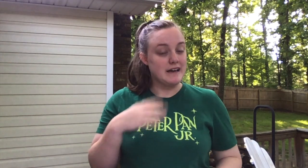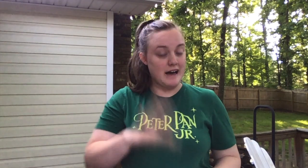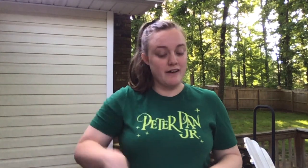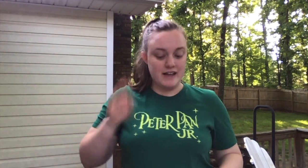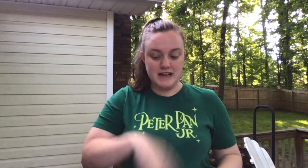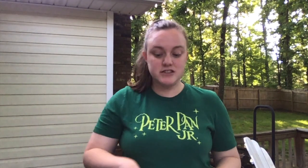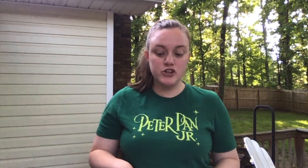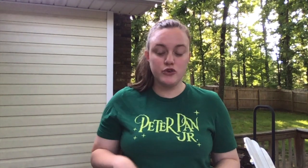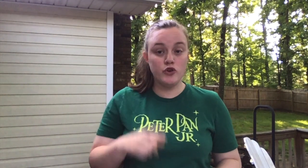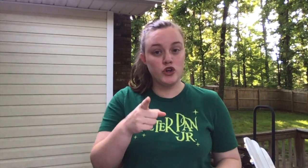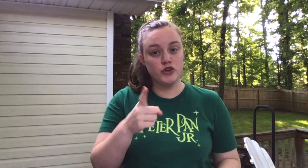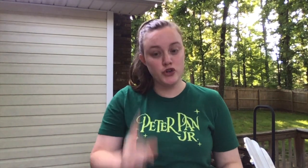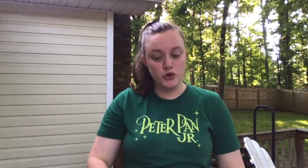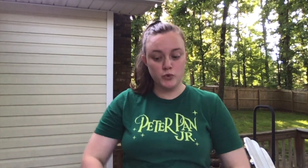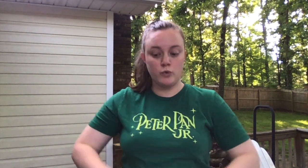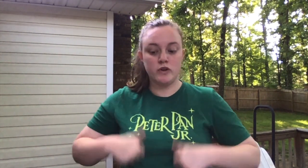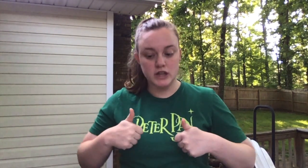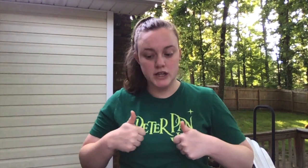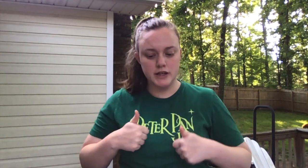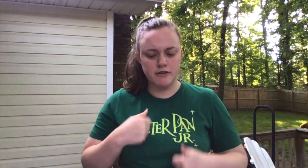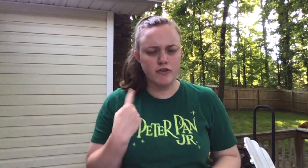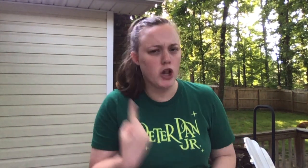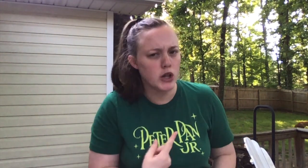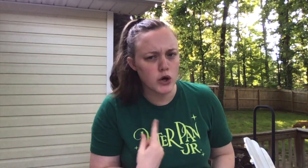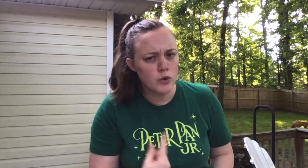I'll ask you, you live alone?